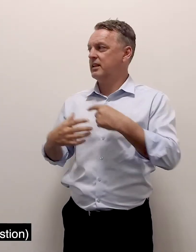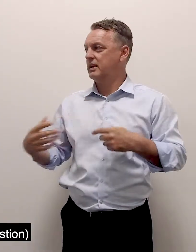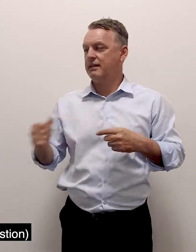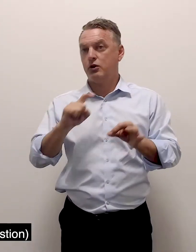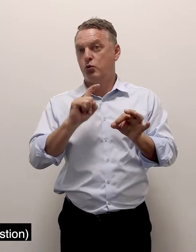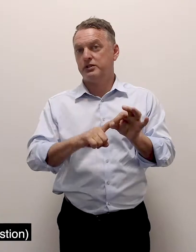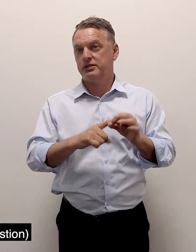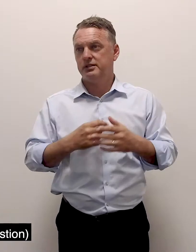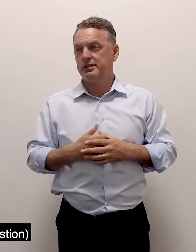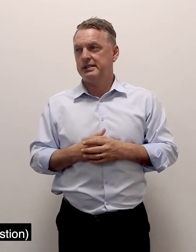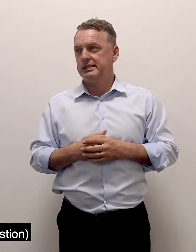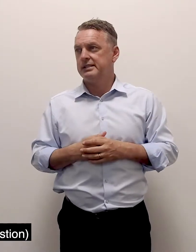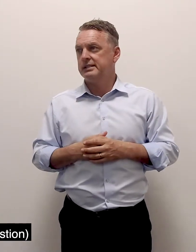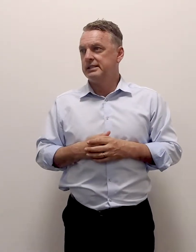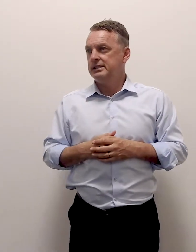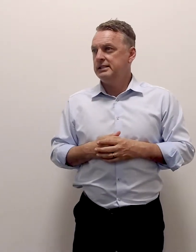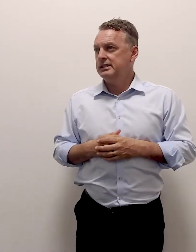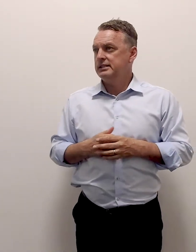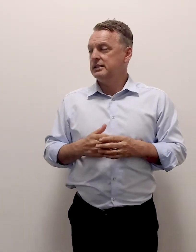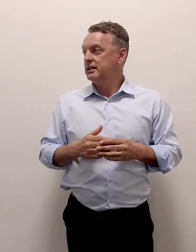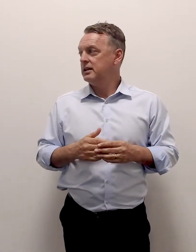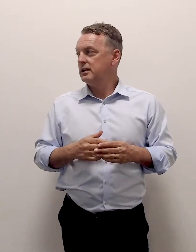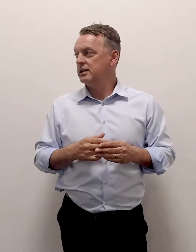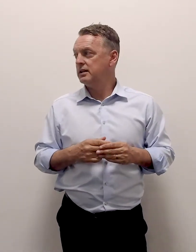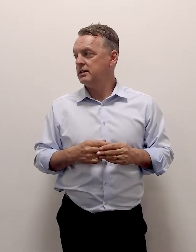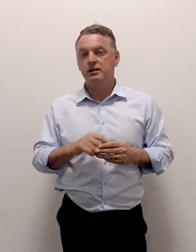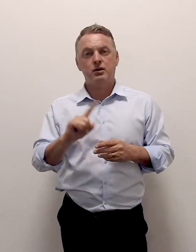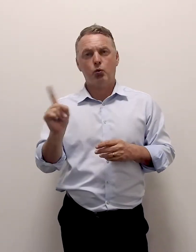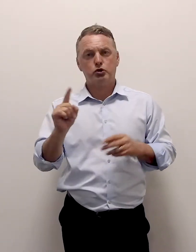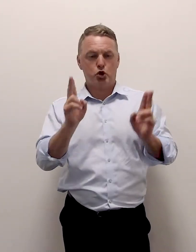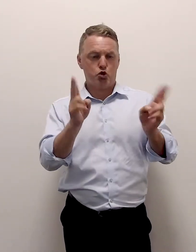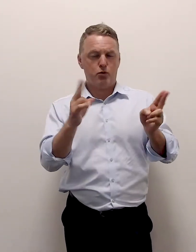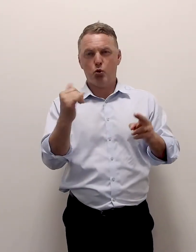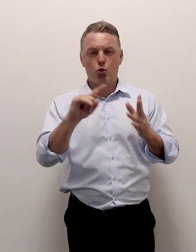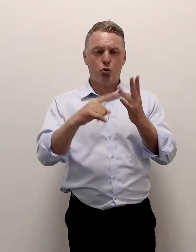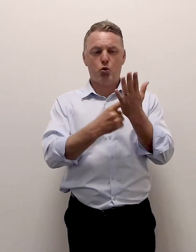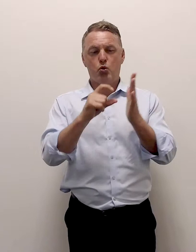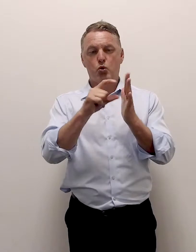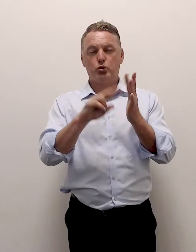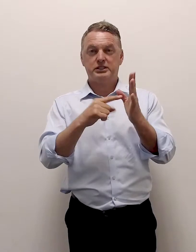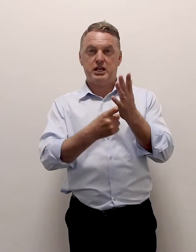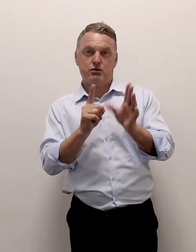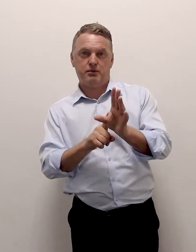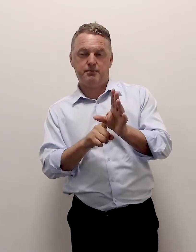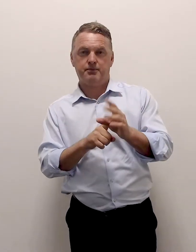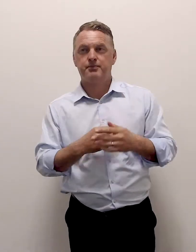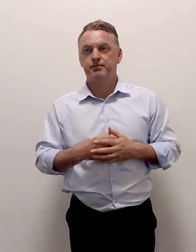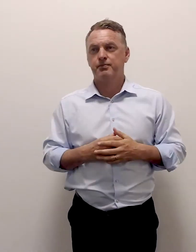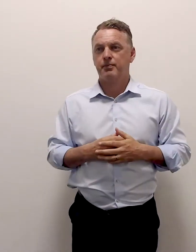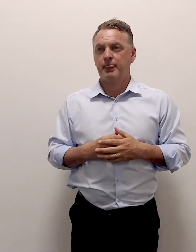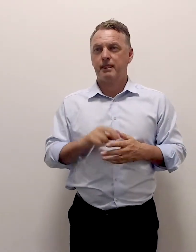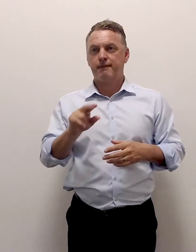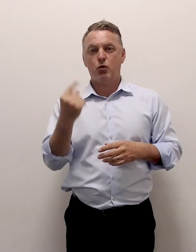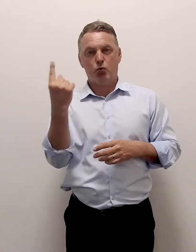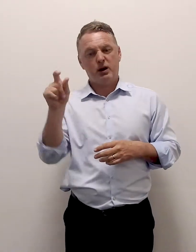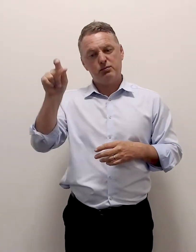Yes. I was wondering if this, what's normal and ordinary. So this one person,